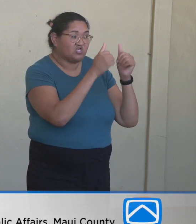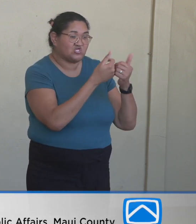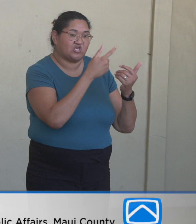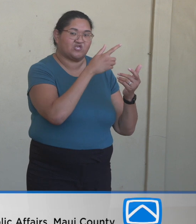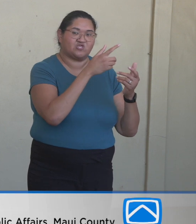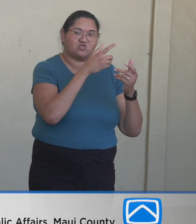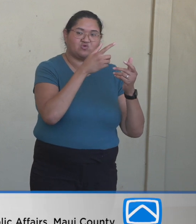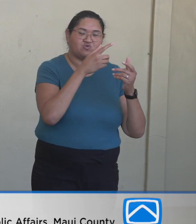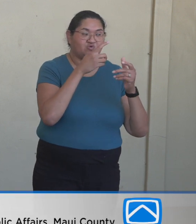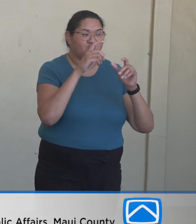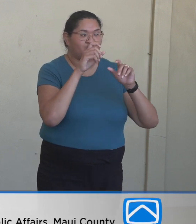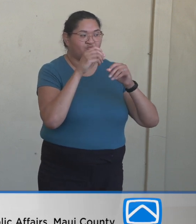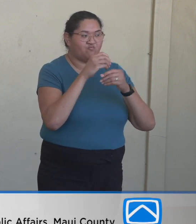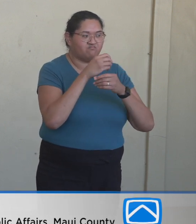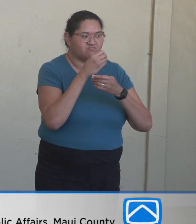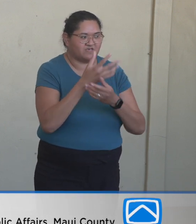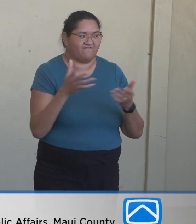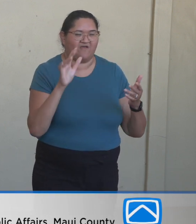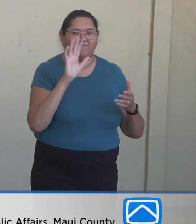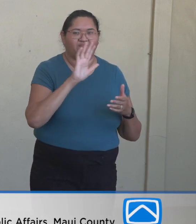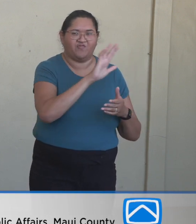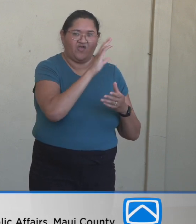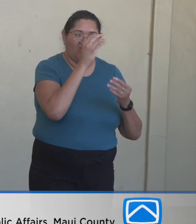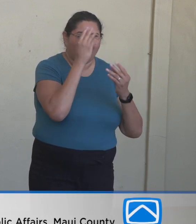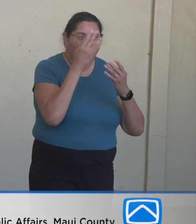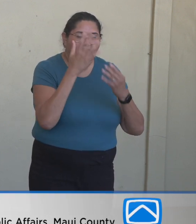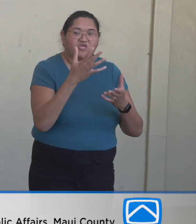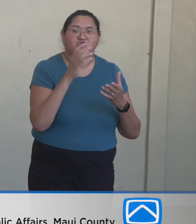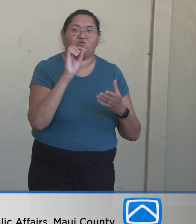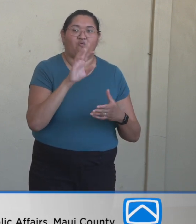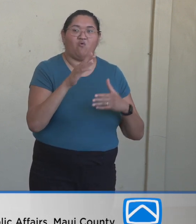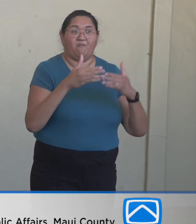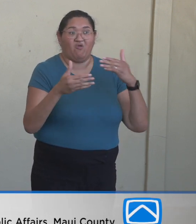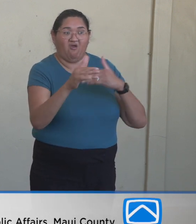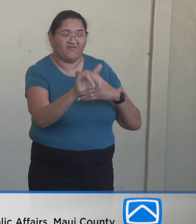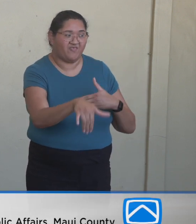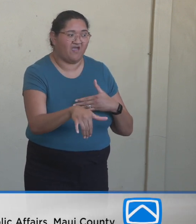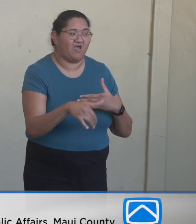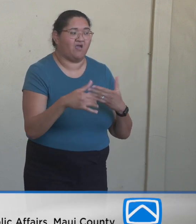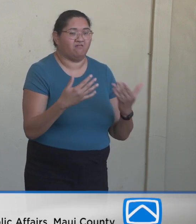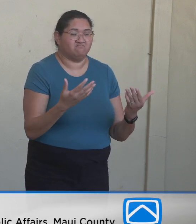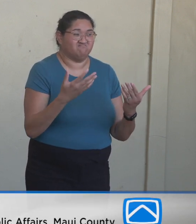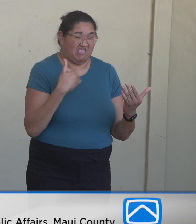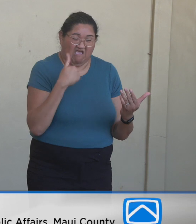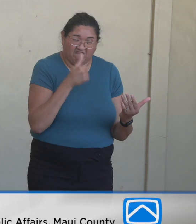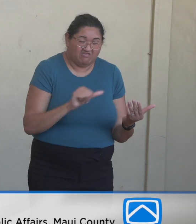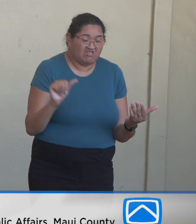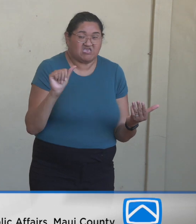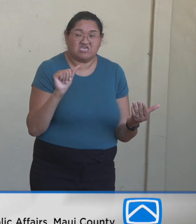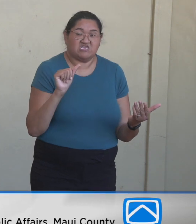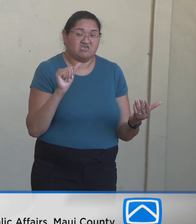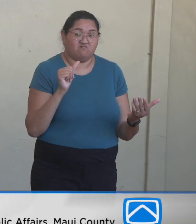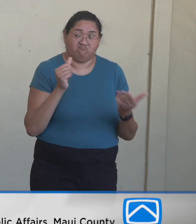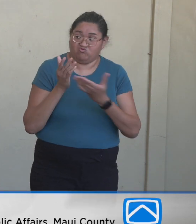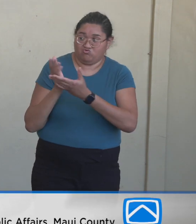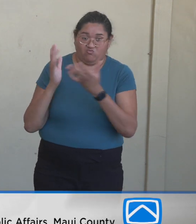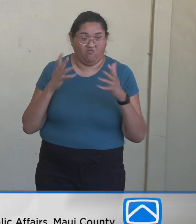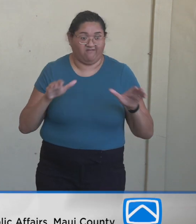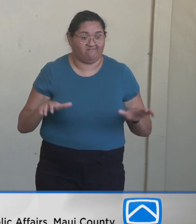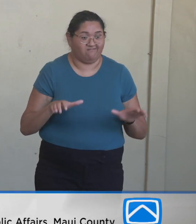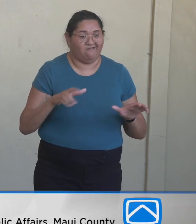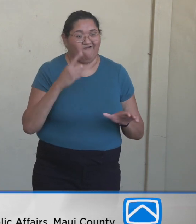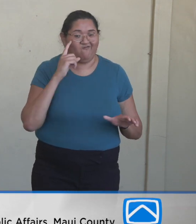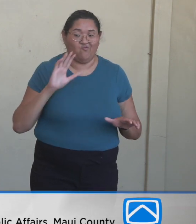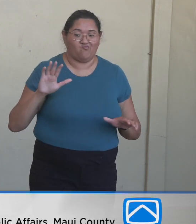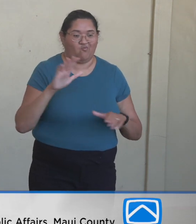their after-actions so that they're shared county-wide or even beyond that? And is there anything that you have done for